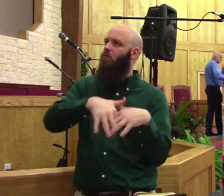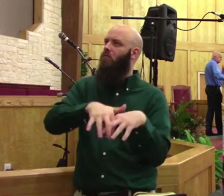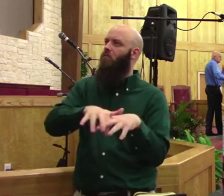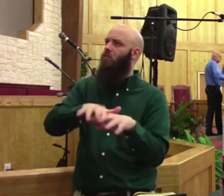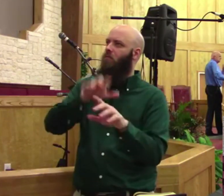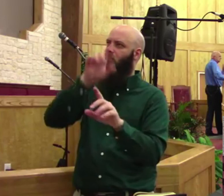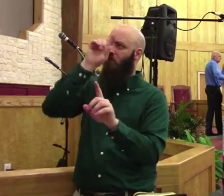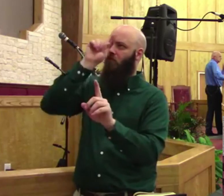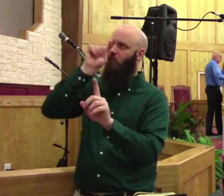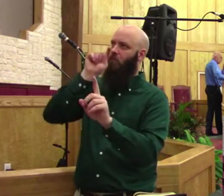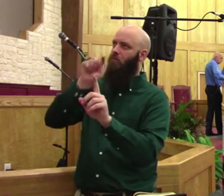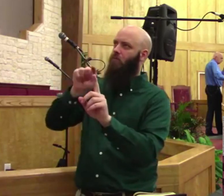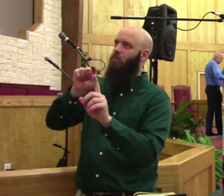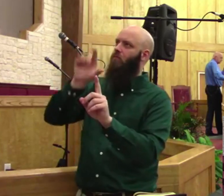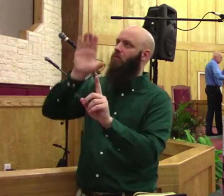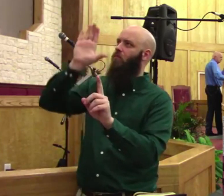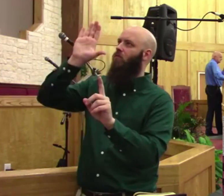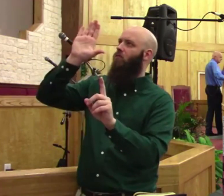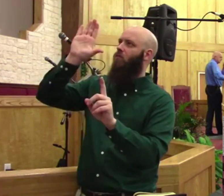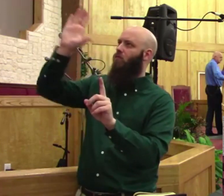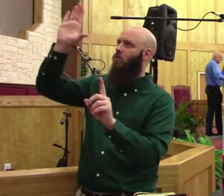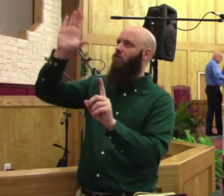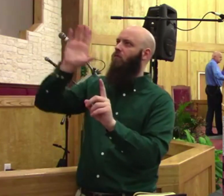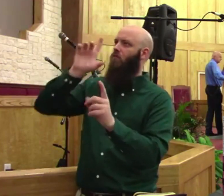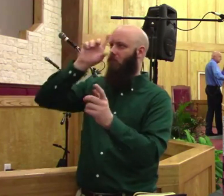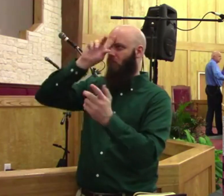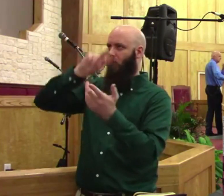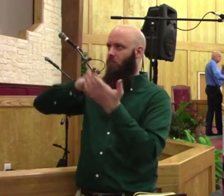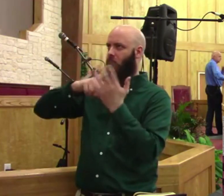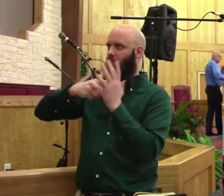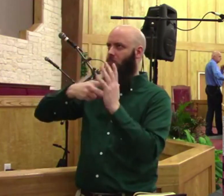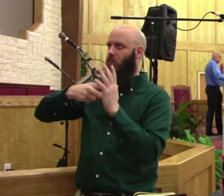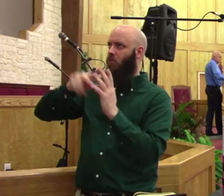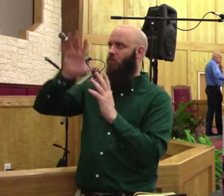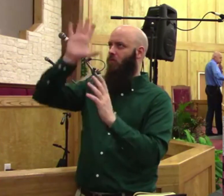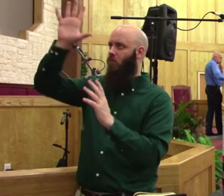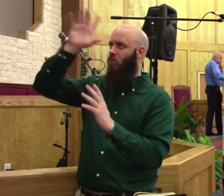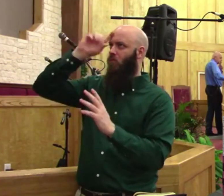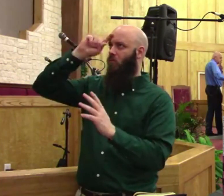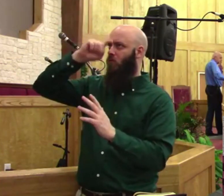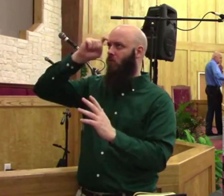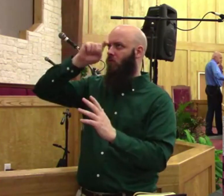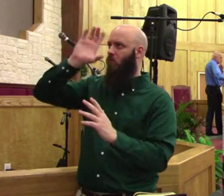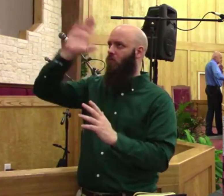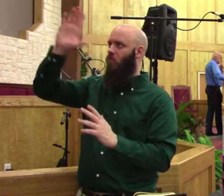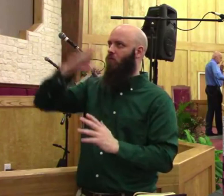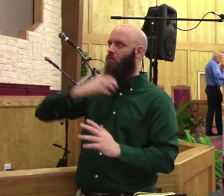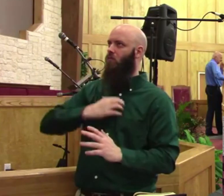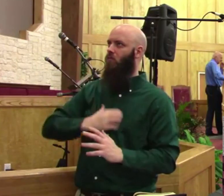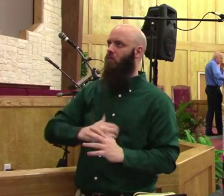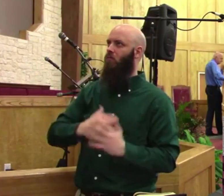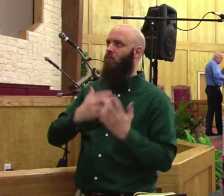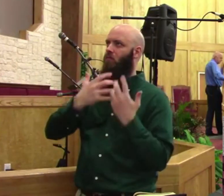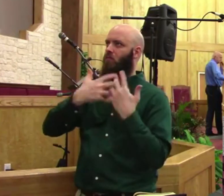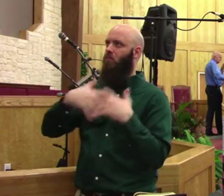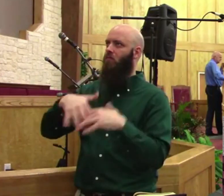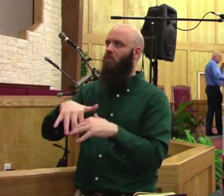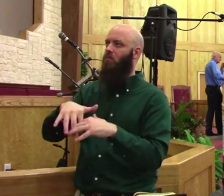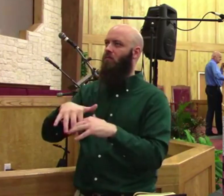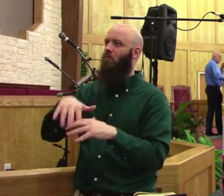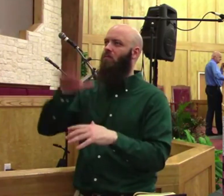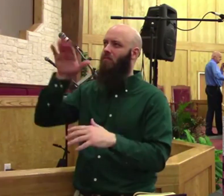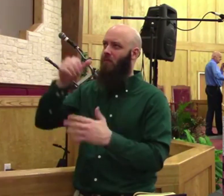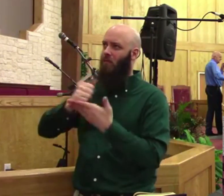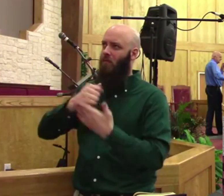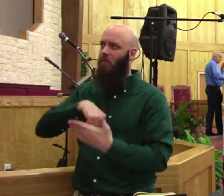accomplished according to the counsel of your will. Father, help us to learn